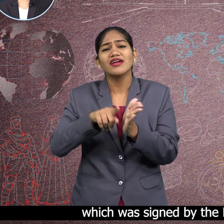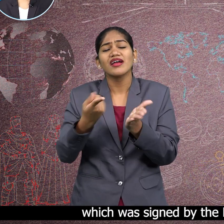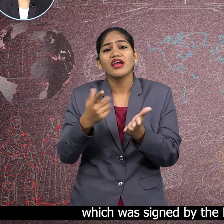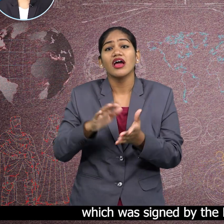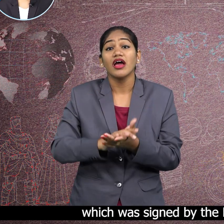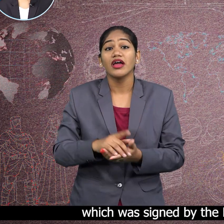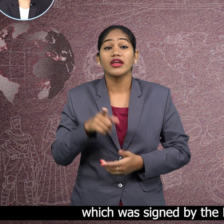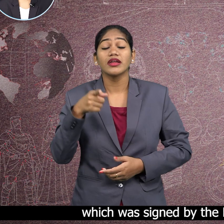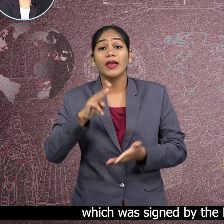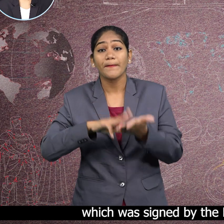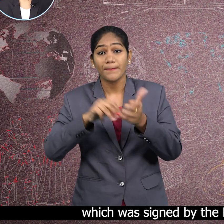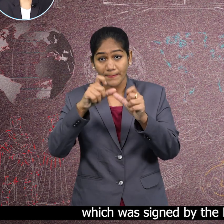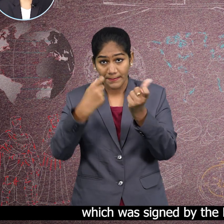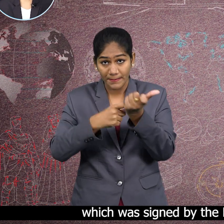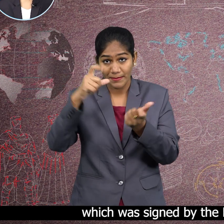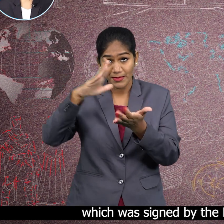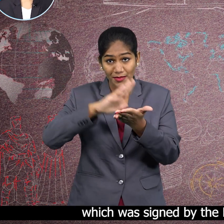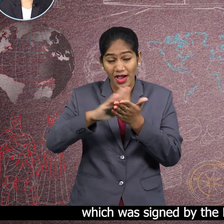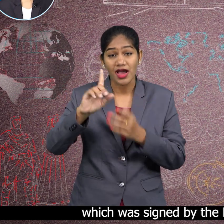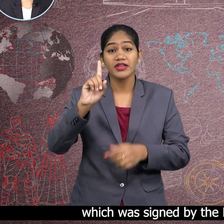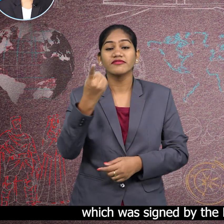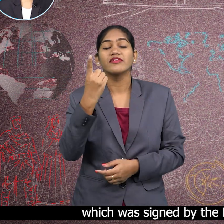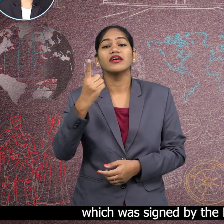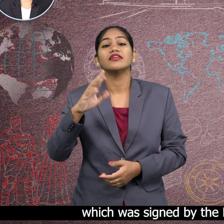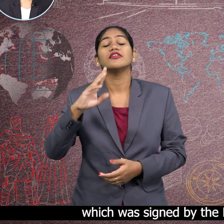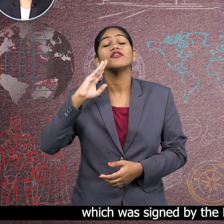1st, 2014.